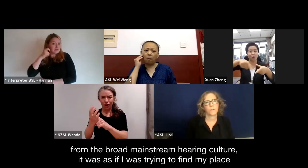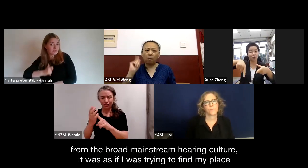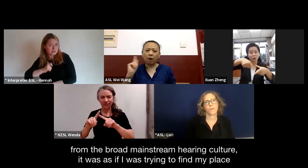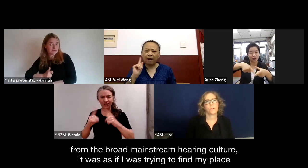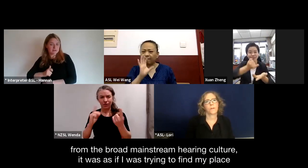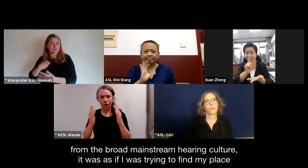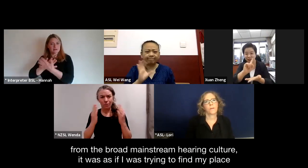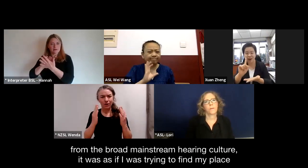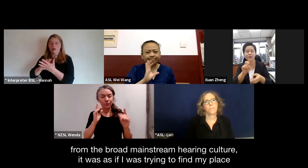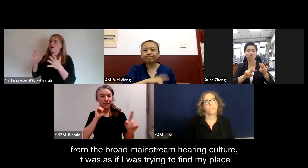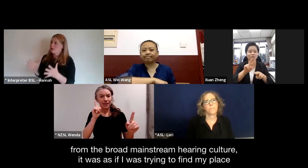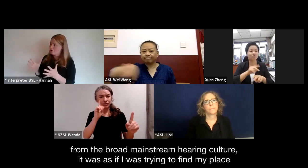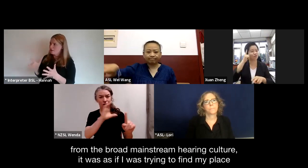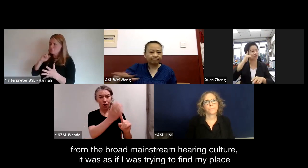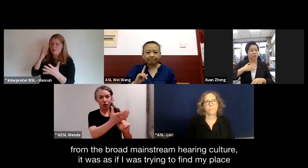hearing culture.